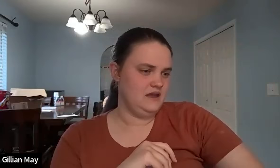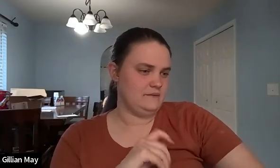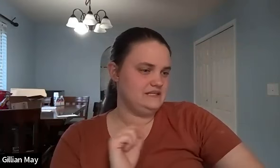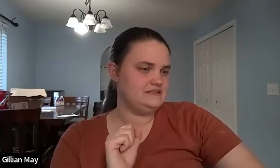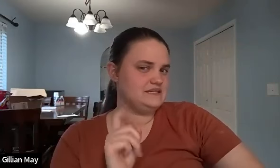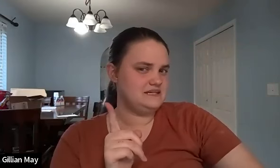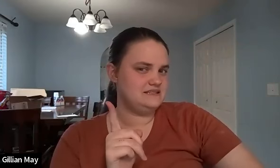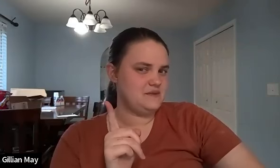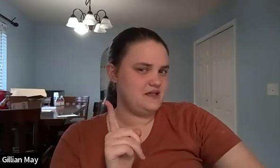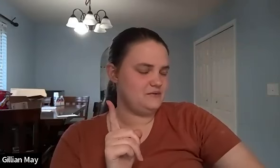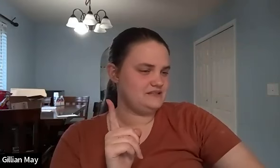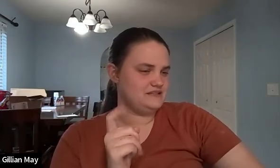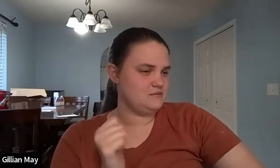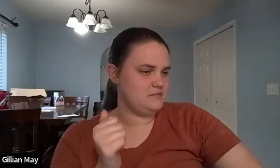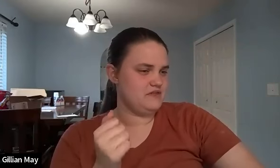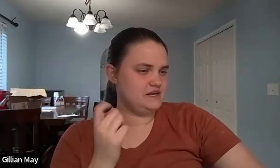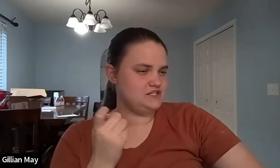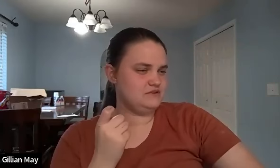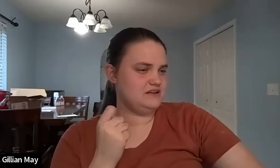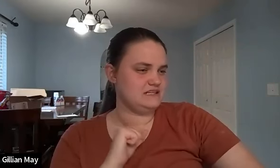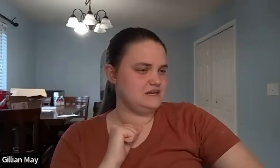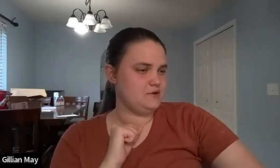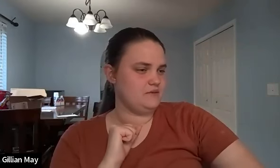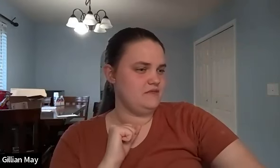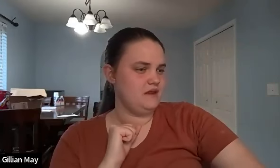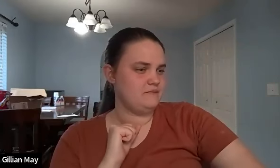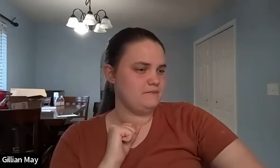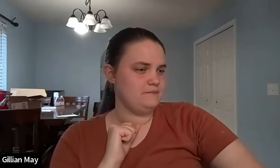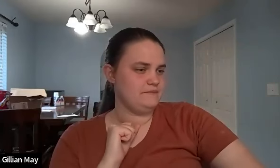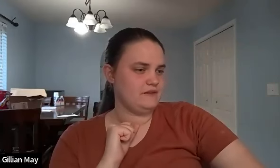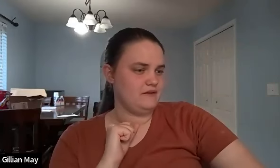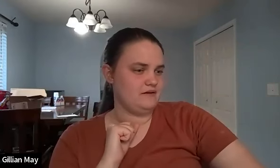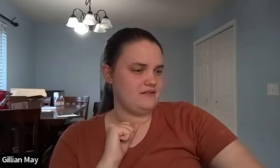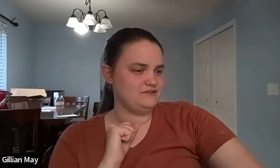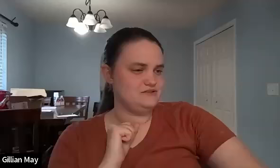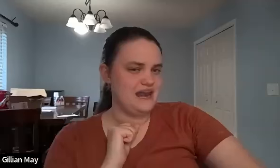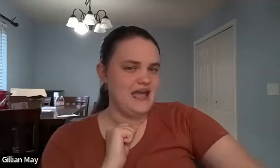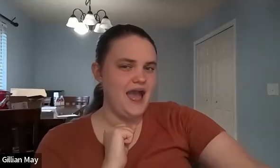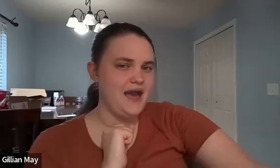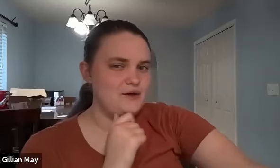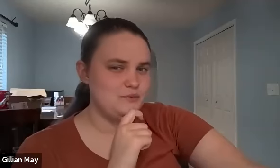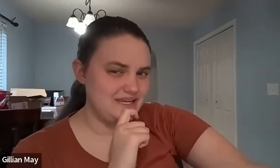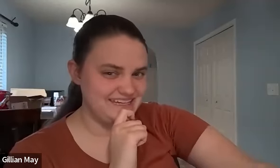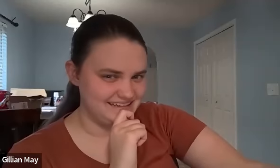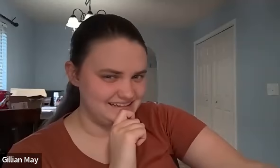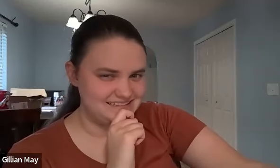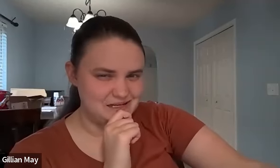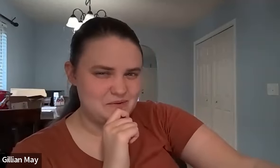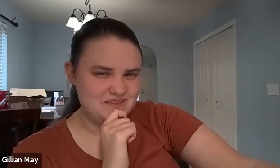And we did some Halloween signs. I remember that. I just realized I didn't put them in there. Okay, we'll do that. Halloween. Do y'all remember the